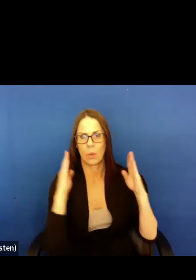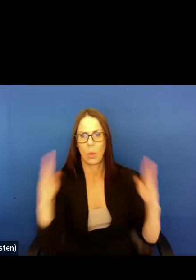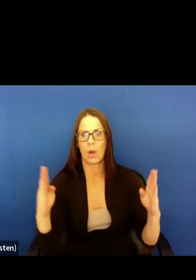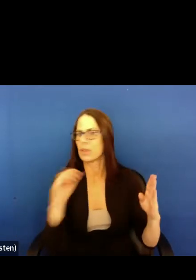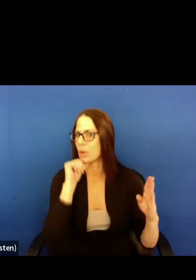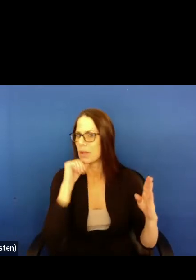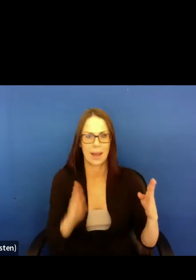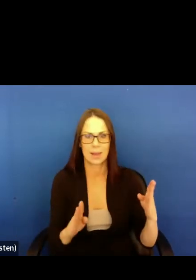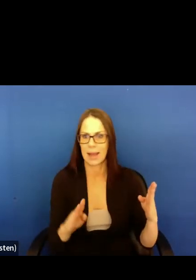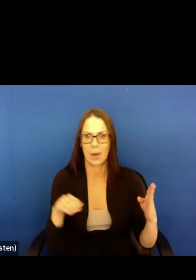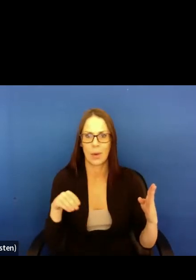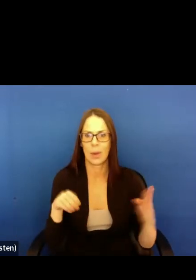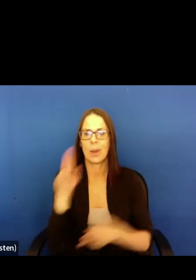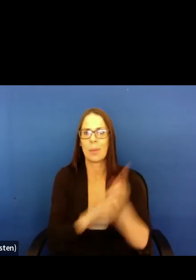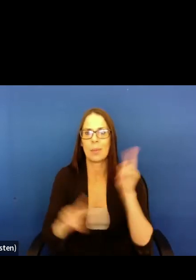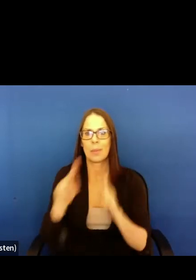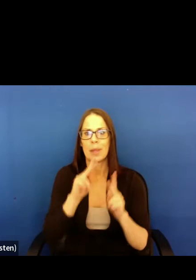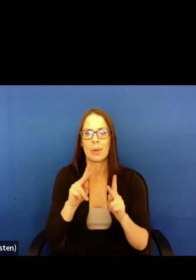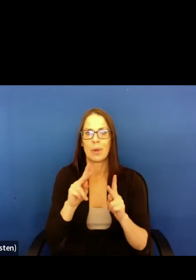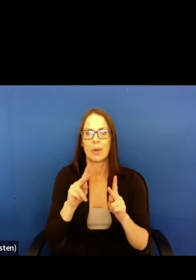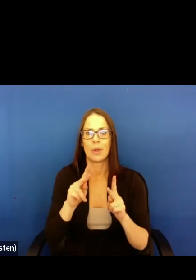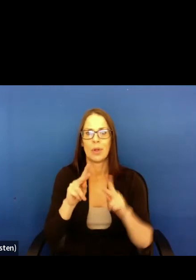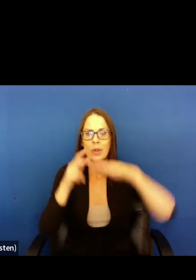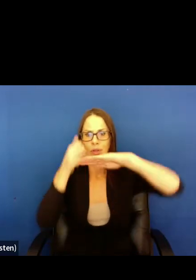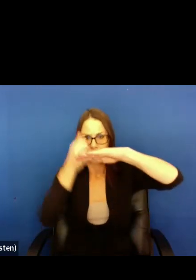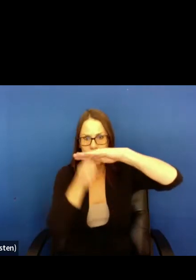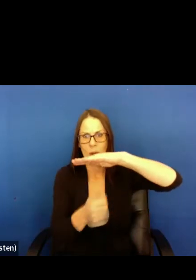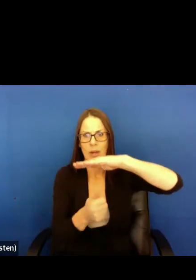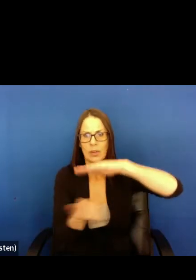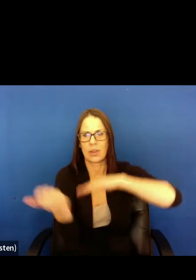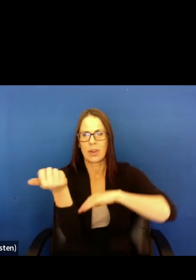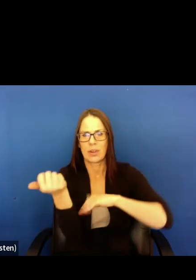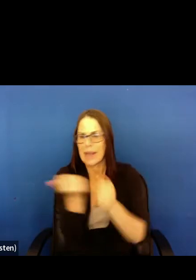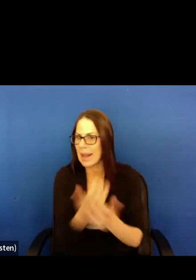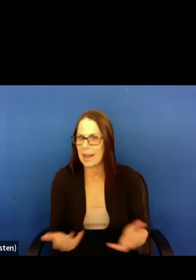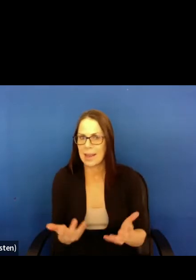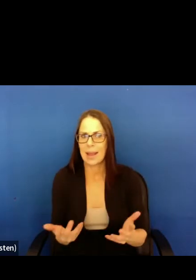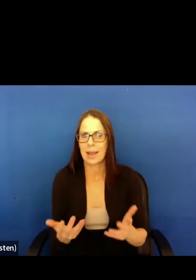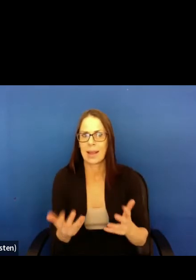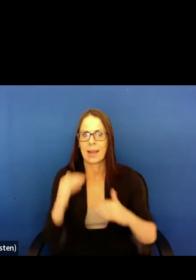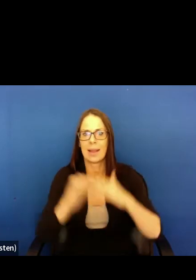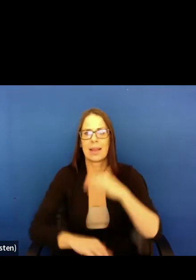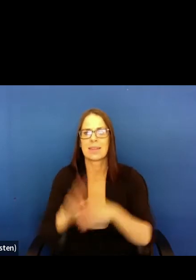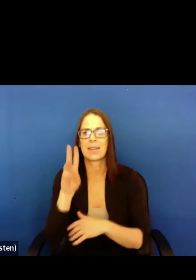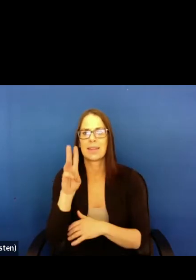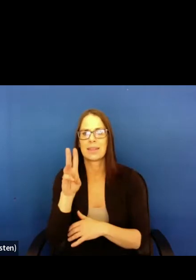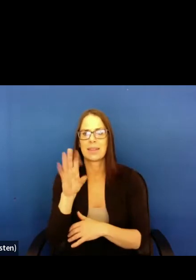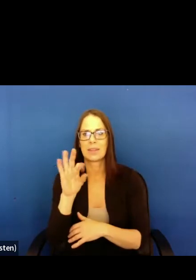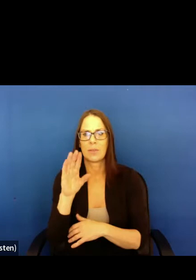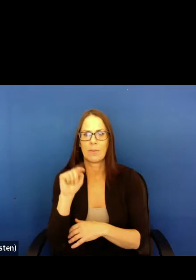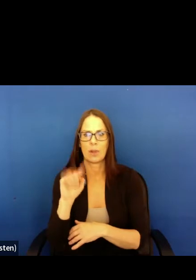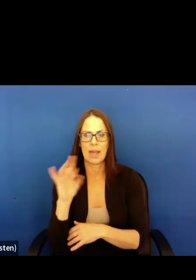kind of go anything underneath 6'8", so there wasn't an issue with hitting someone's head.